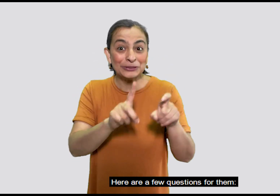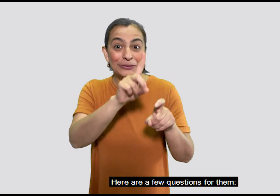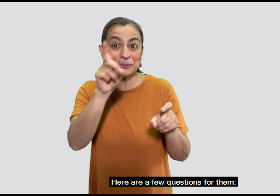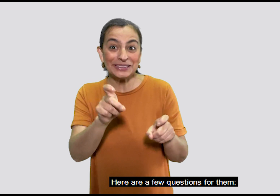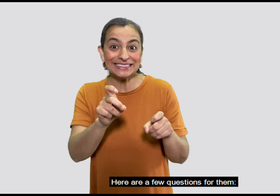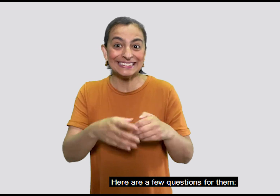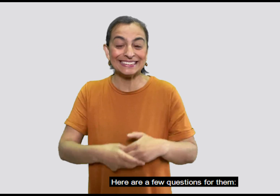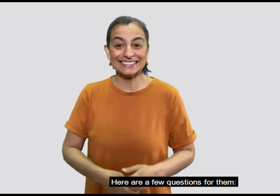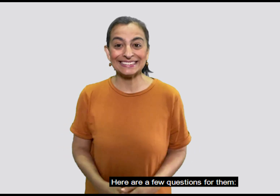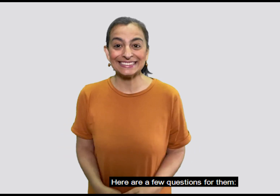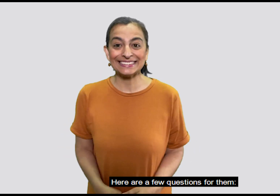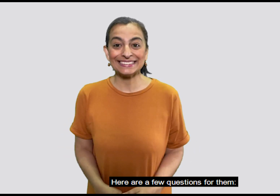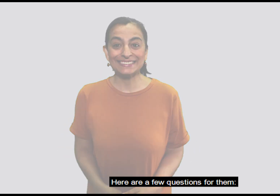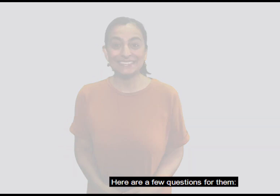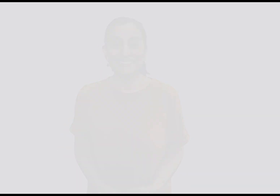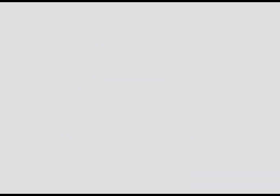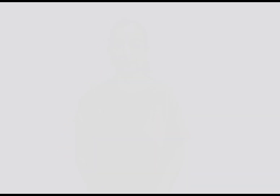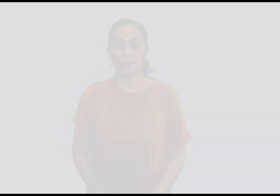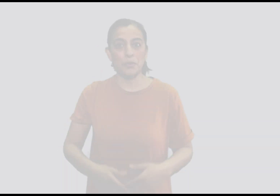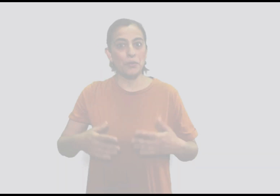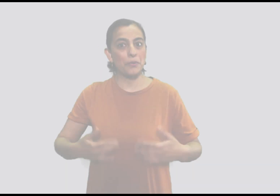Here are a few questions for them.